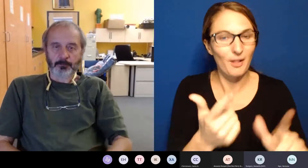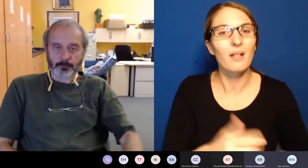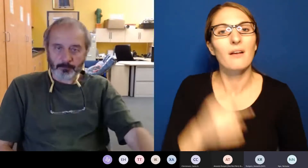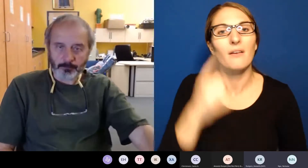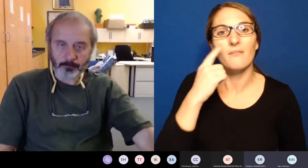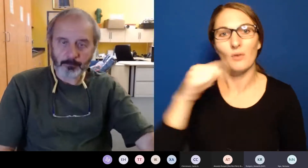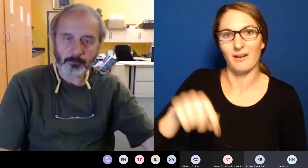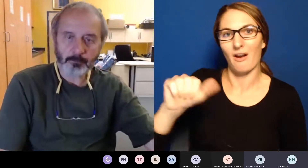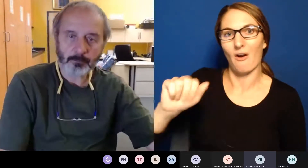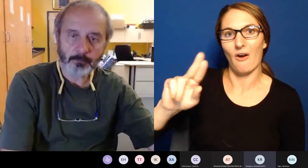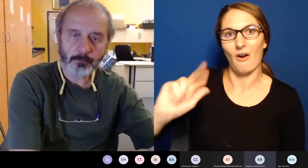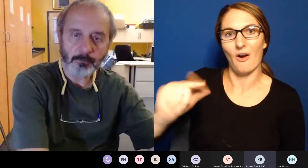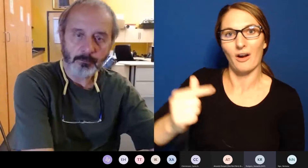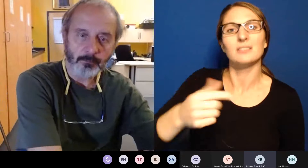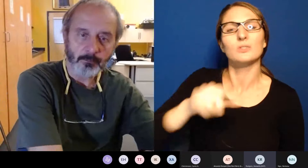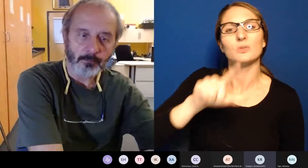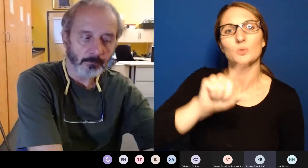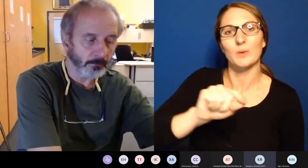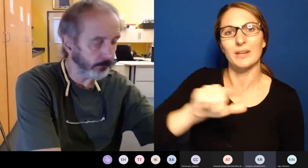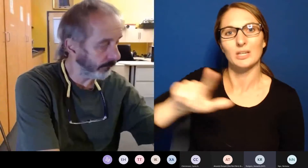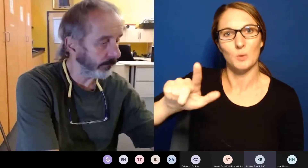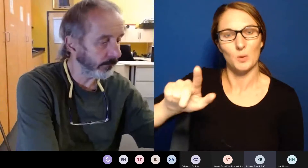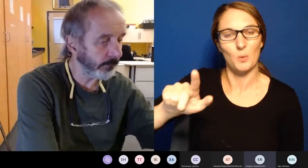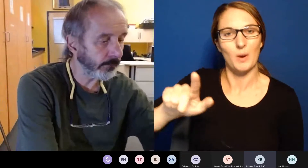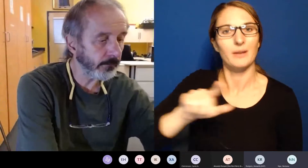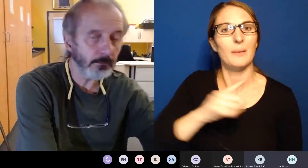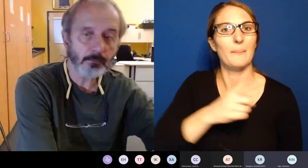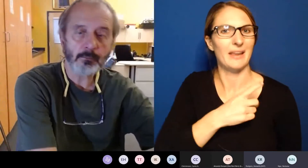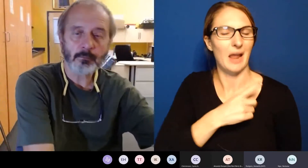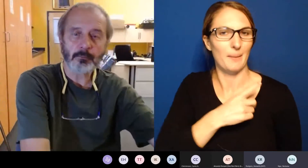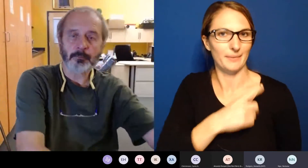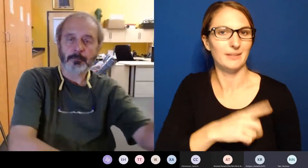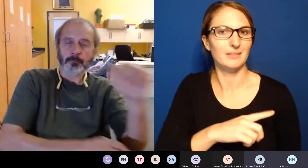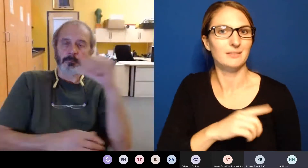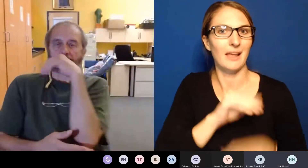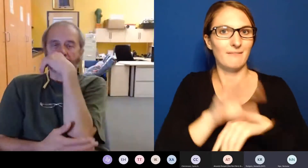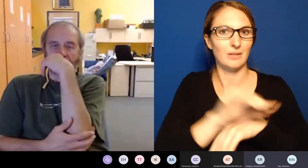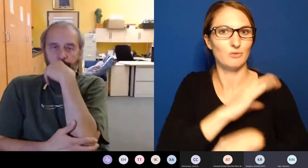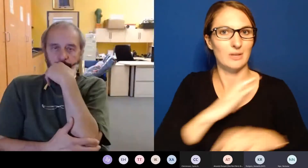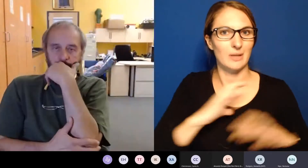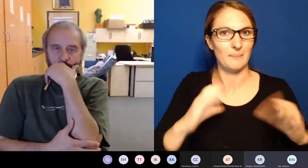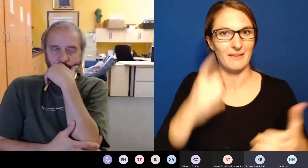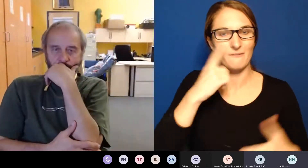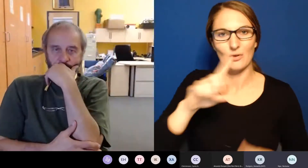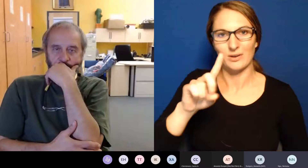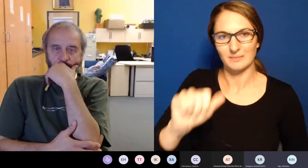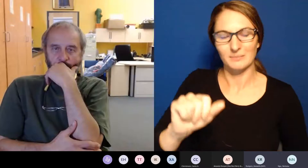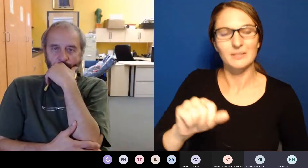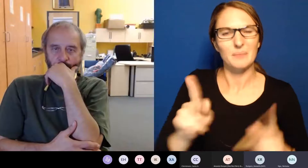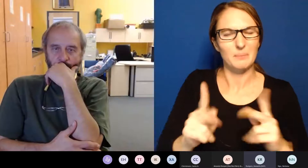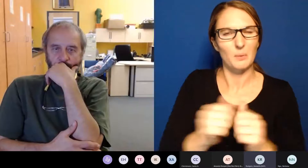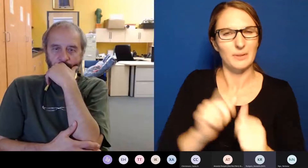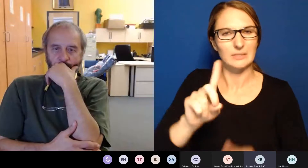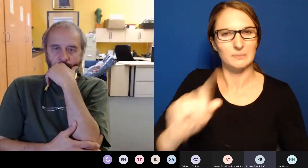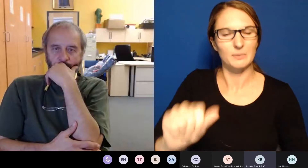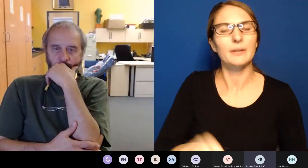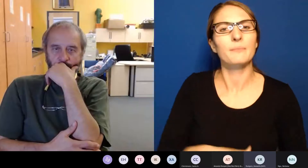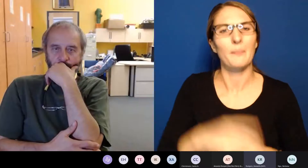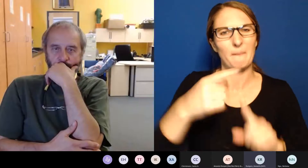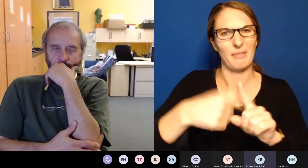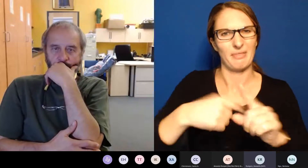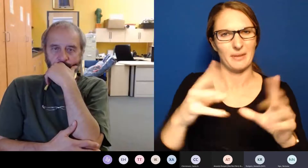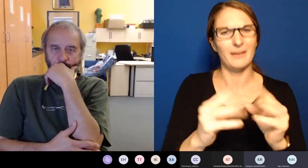August 2021 Minneapolis Advisory Committee on People with Disability monthly meeting. Thank you all for being here in